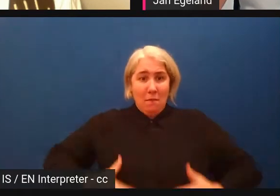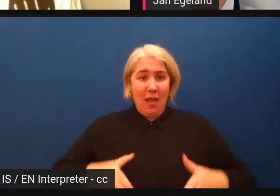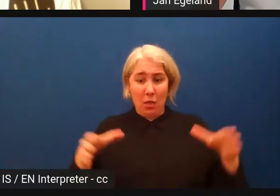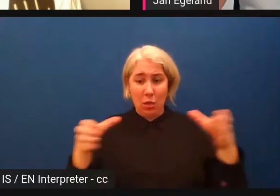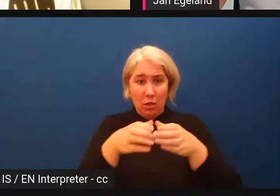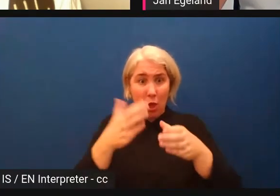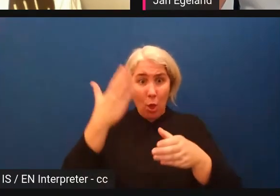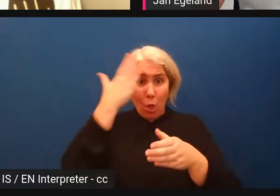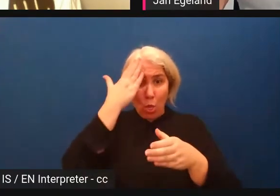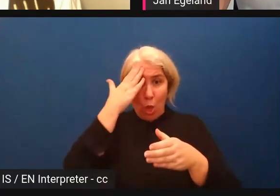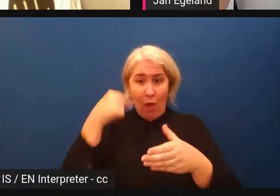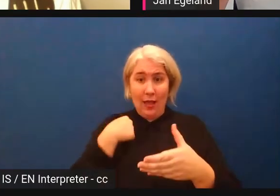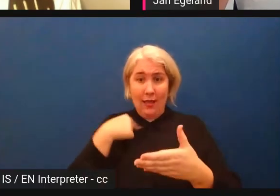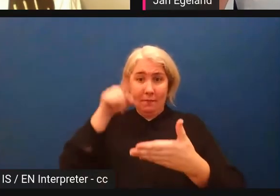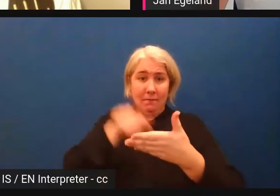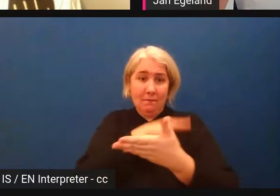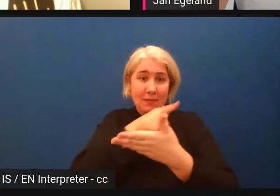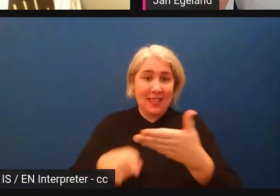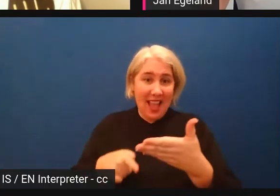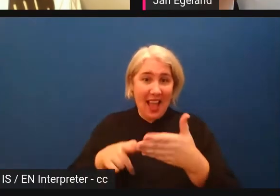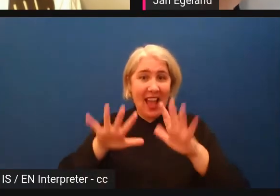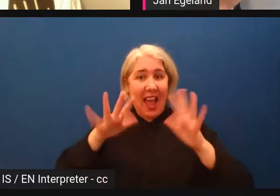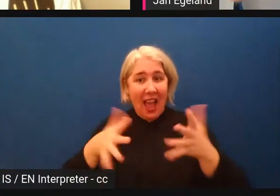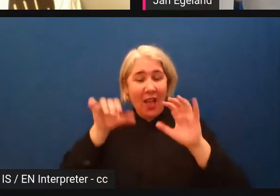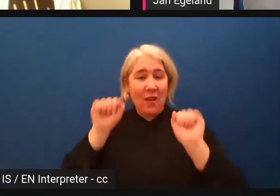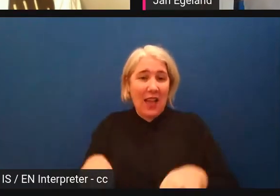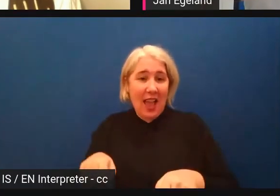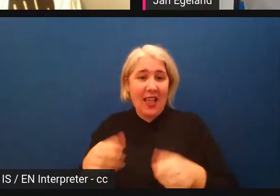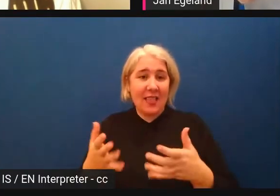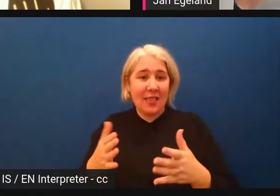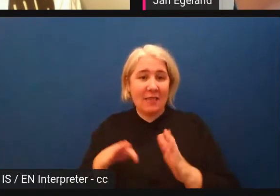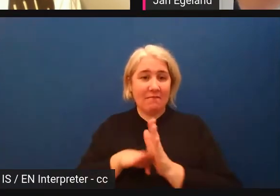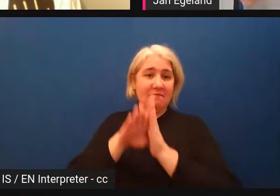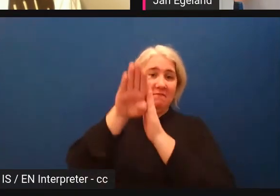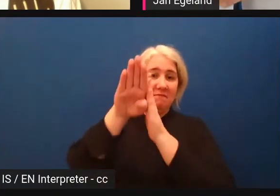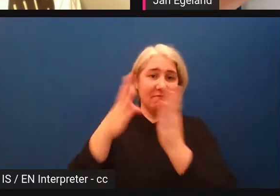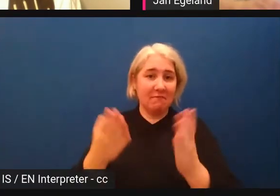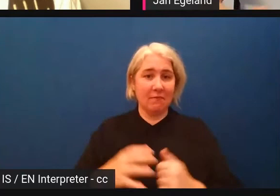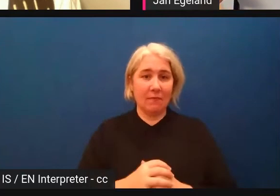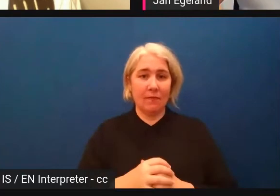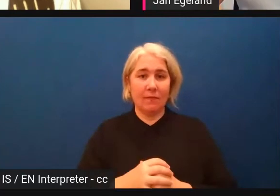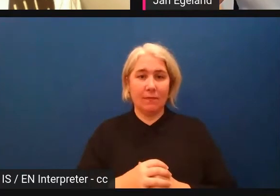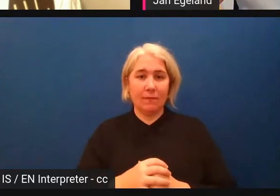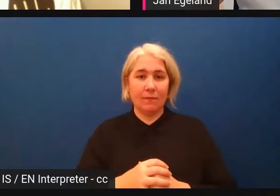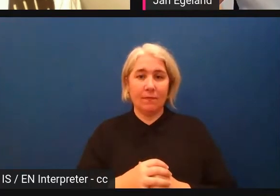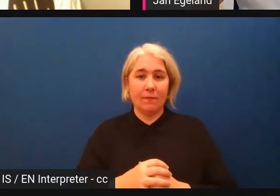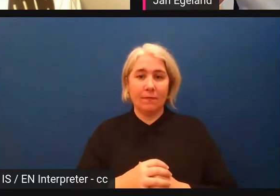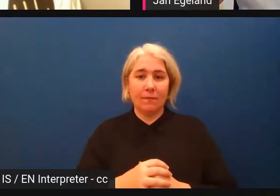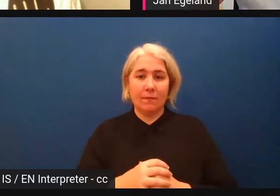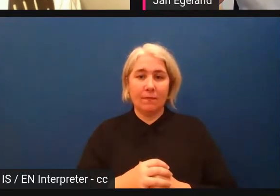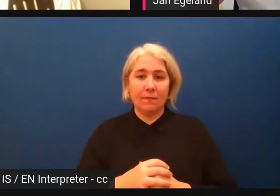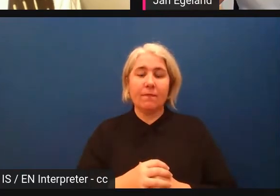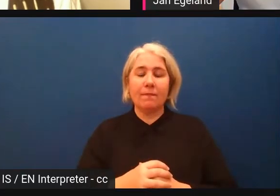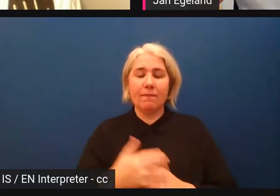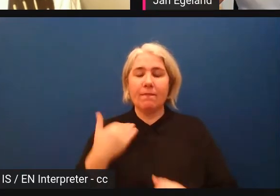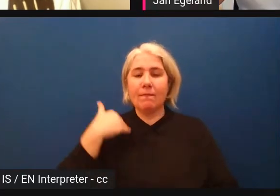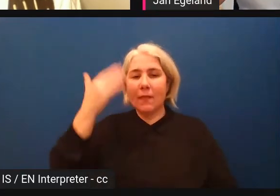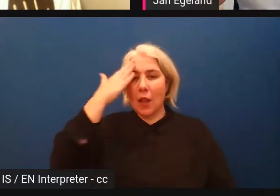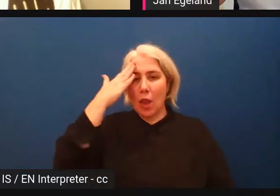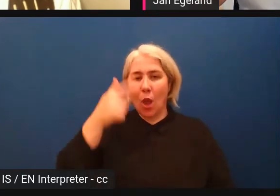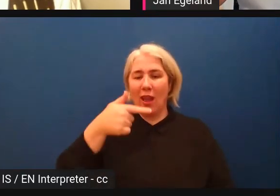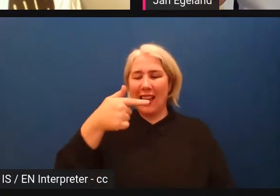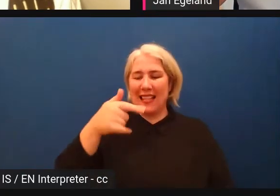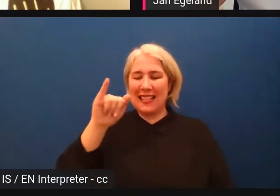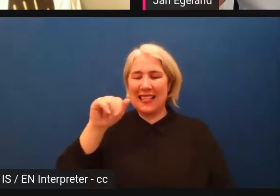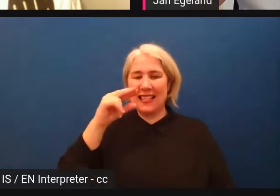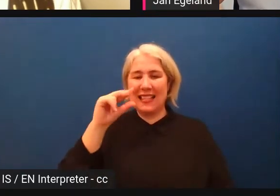suspended in Ethiopia because we spoke out on what happened in Tigray. And we were